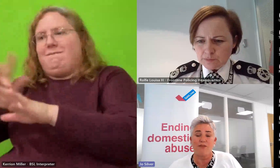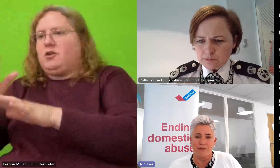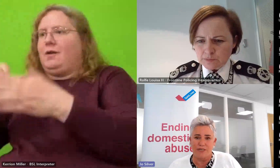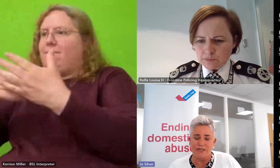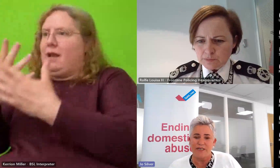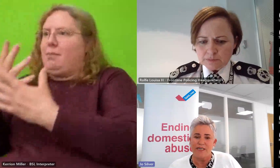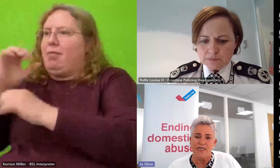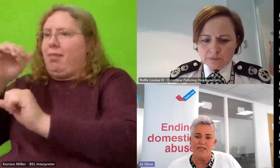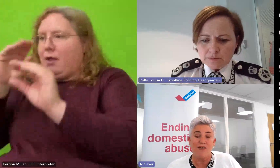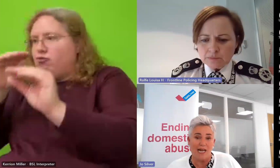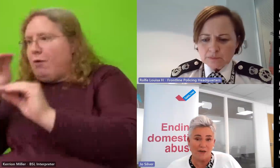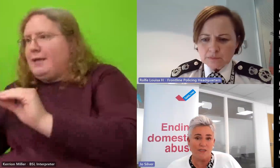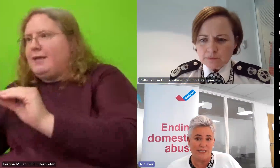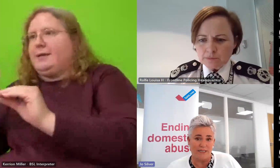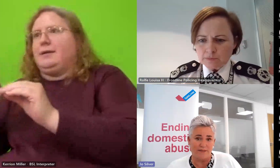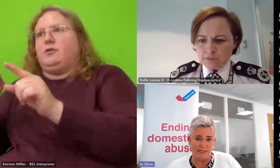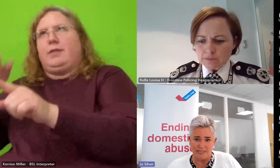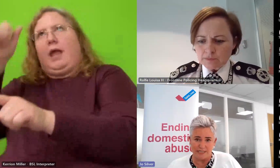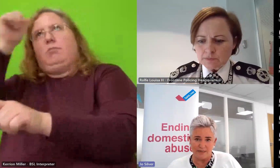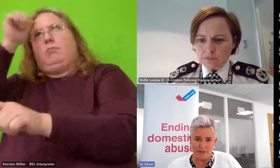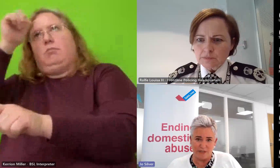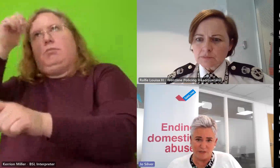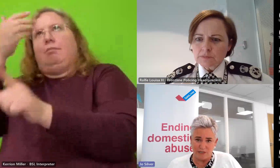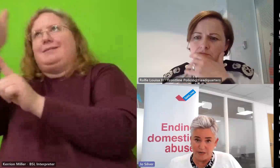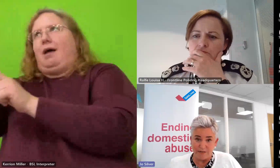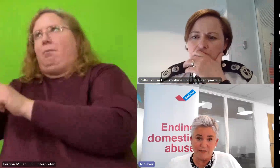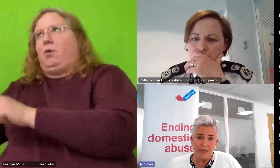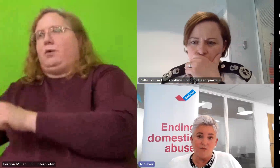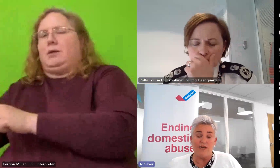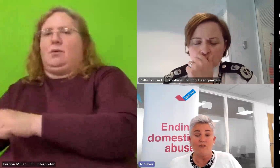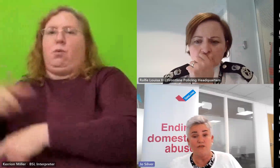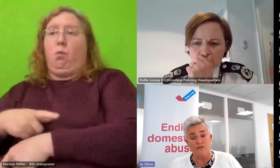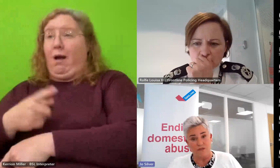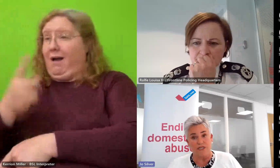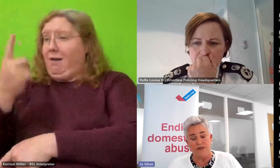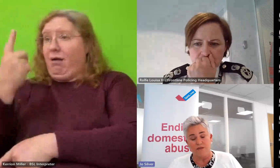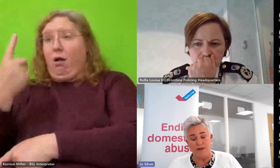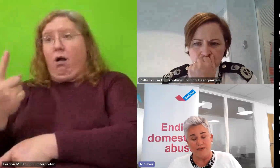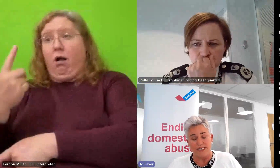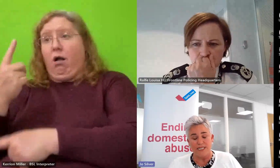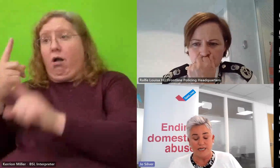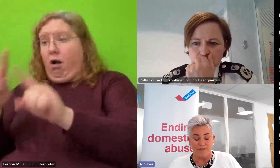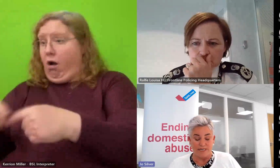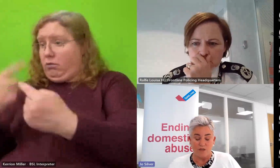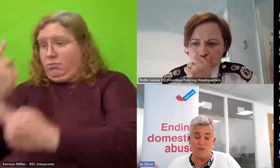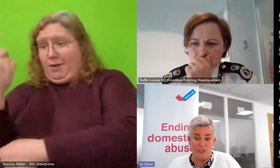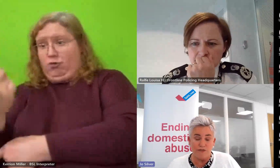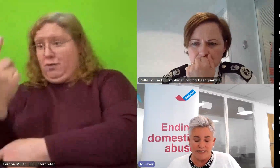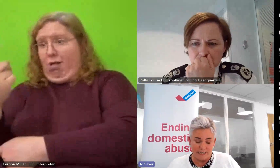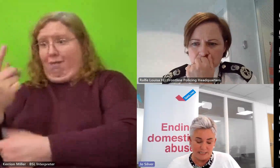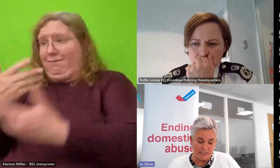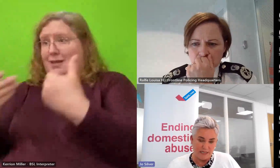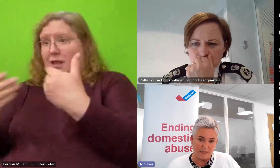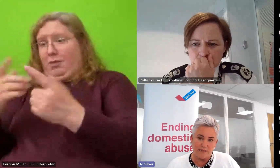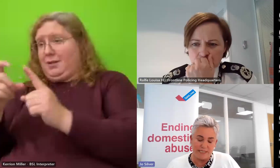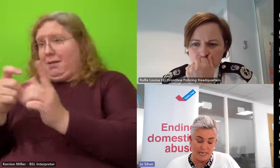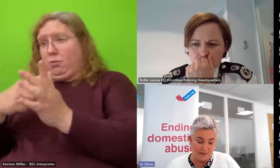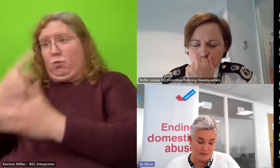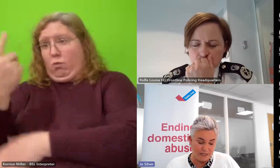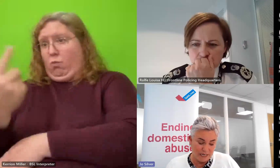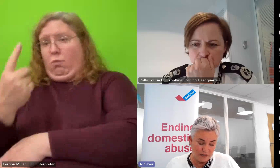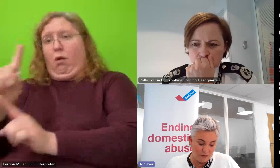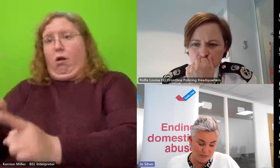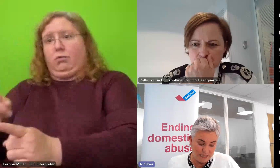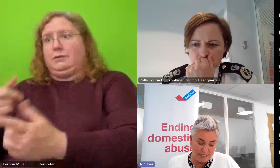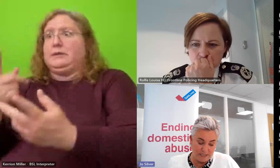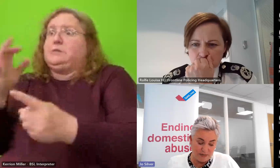because whoever you are, you cannot deal with domestic abuse on your own. We all, you know, when it's high risk, we do need to come